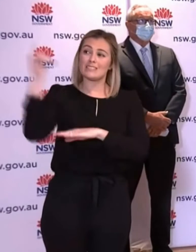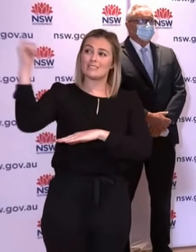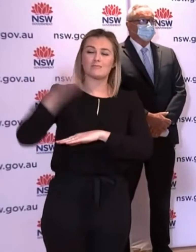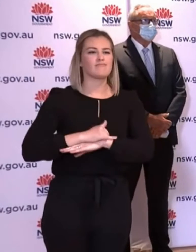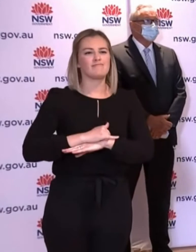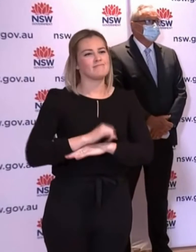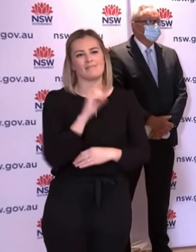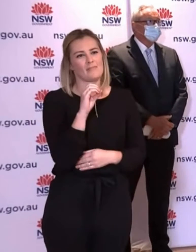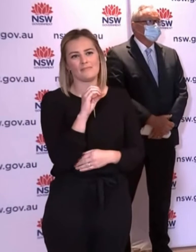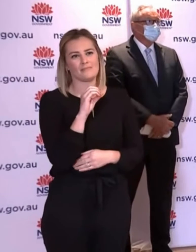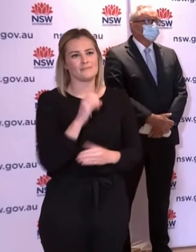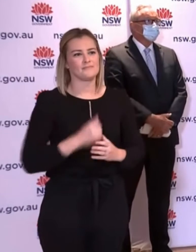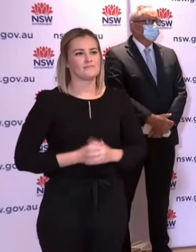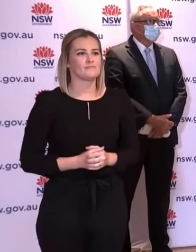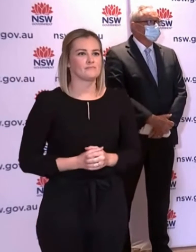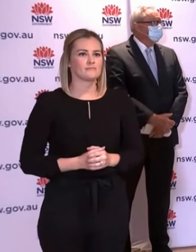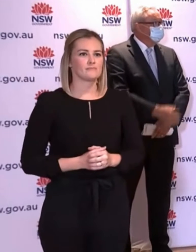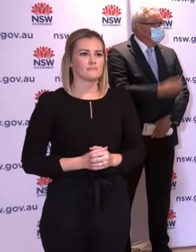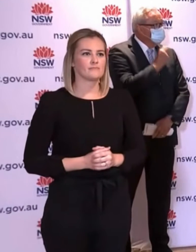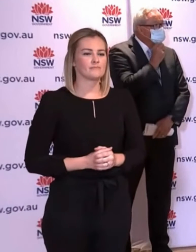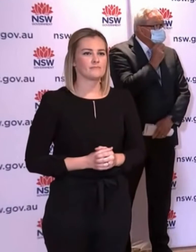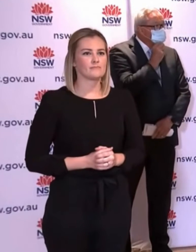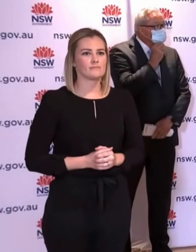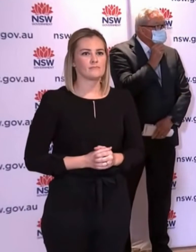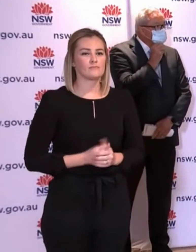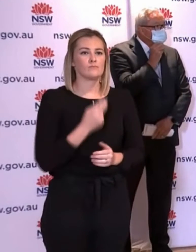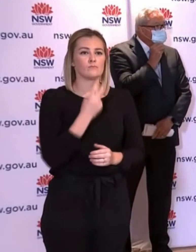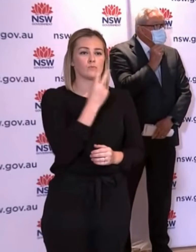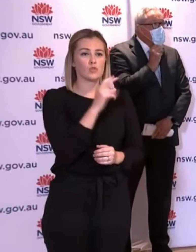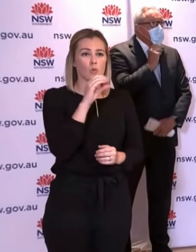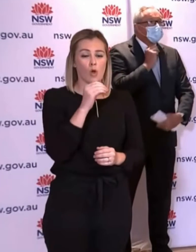acquired cases. There were